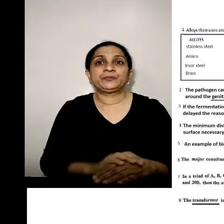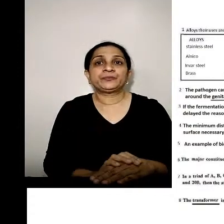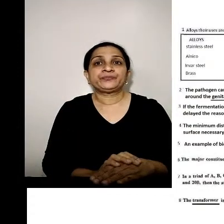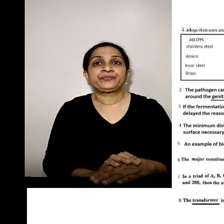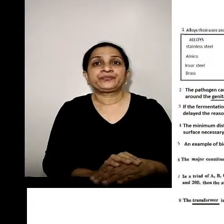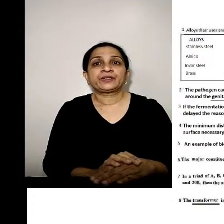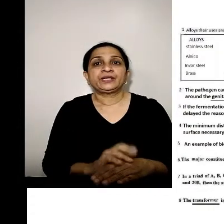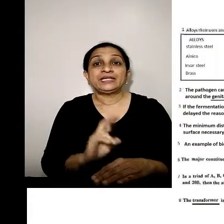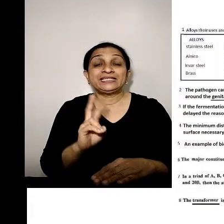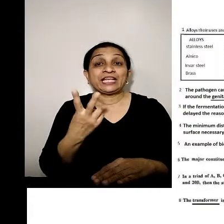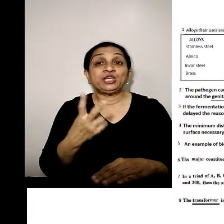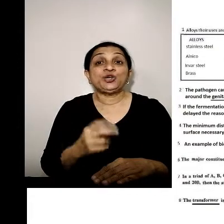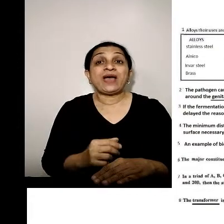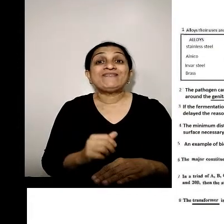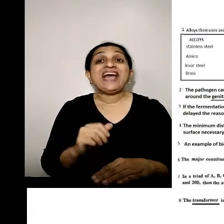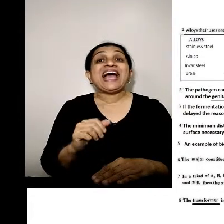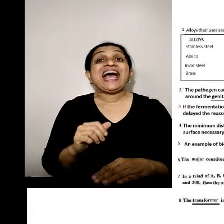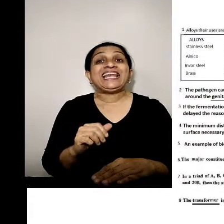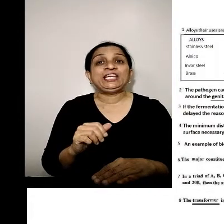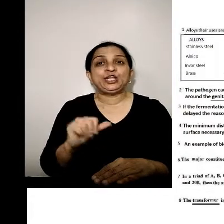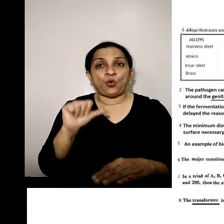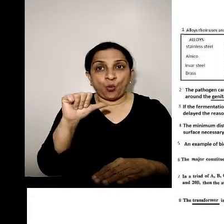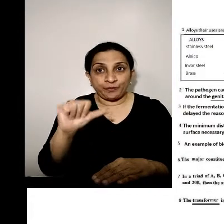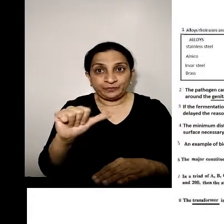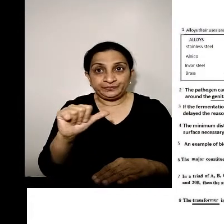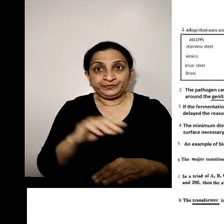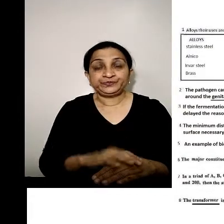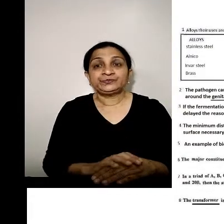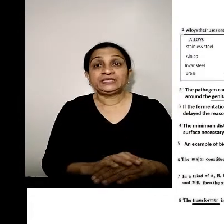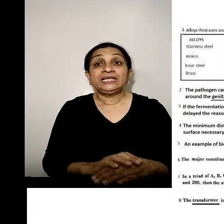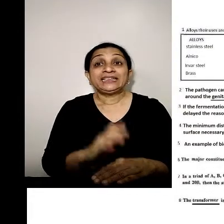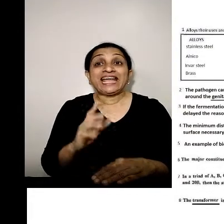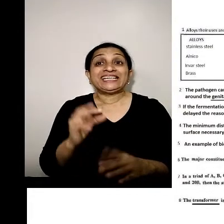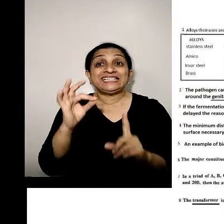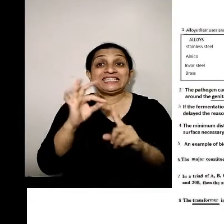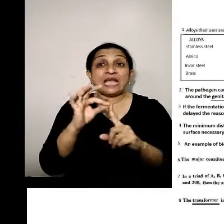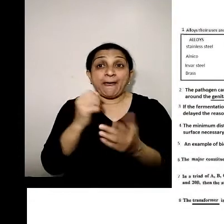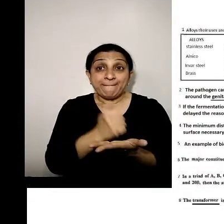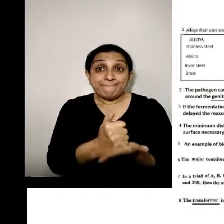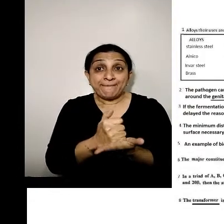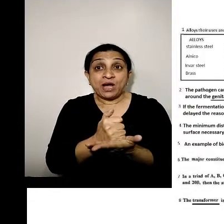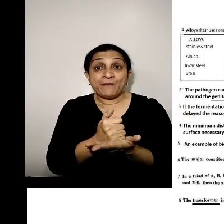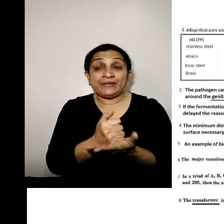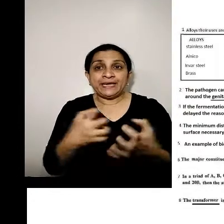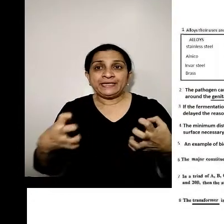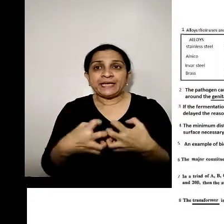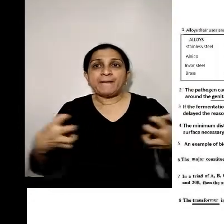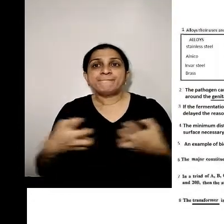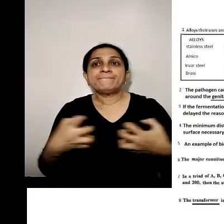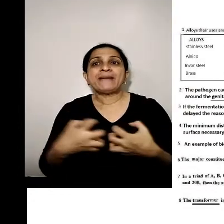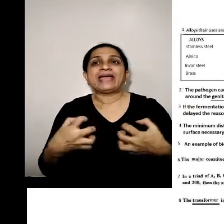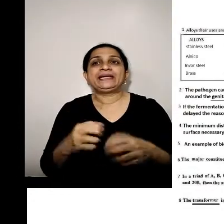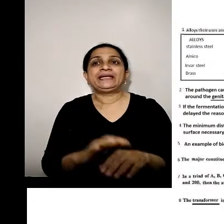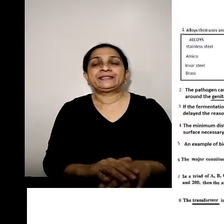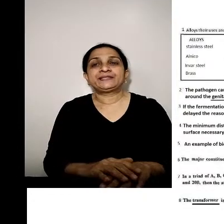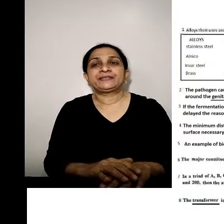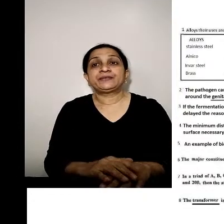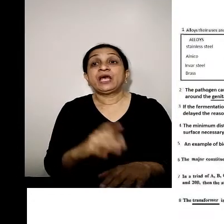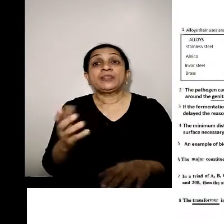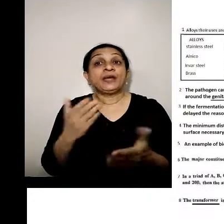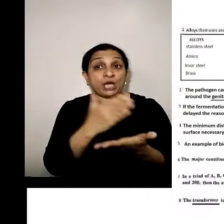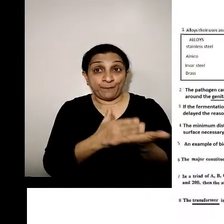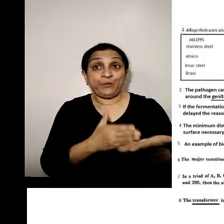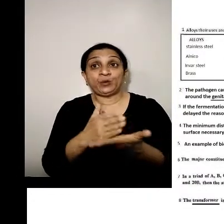nickel. Second, you have alnico, that is permanent